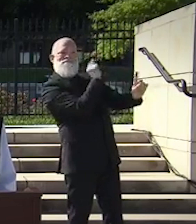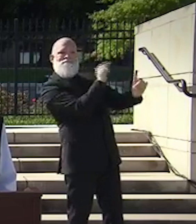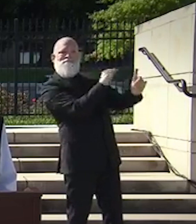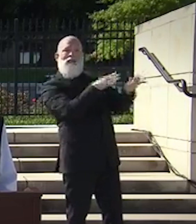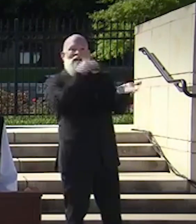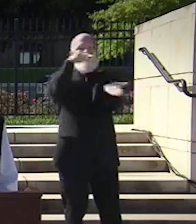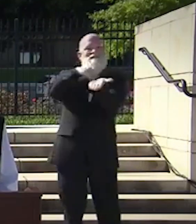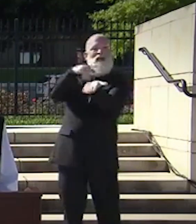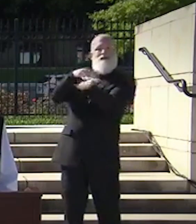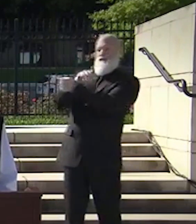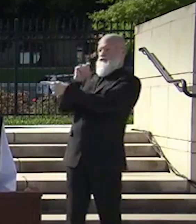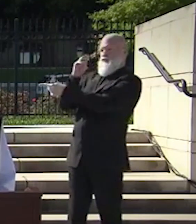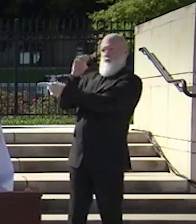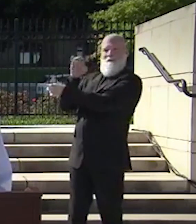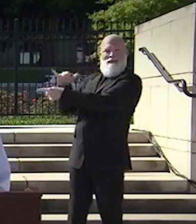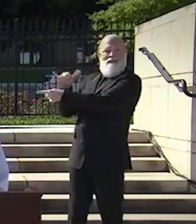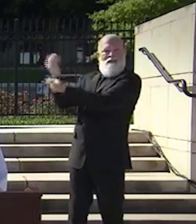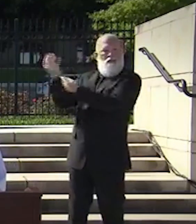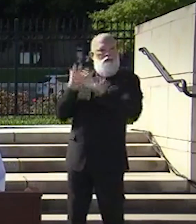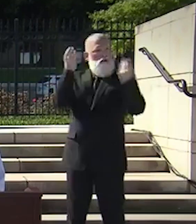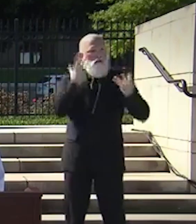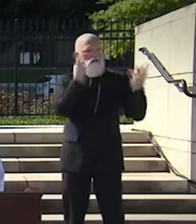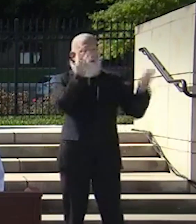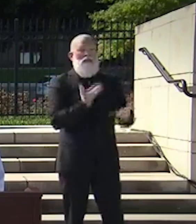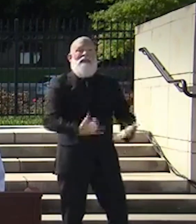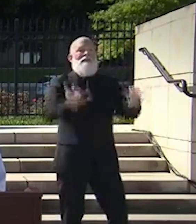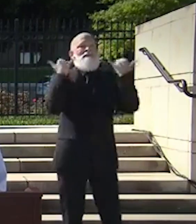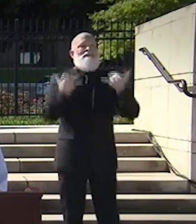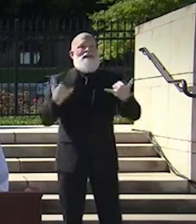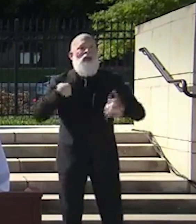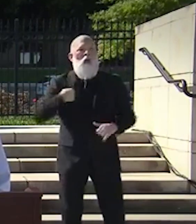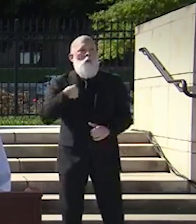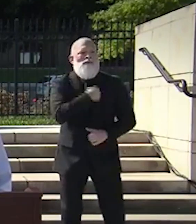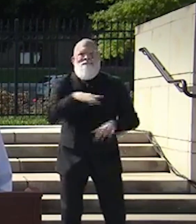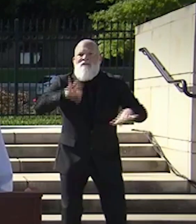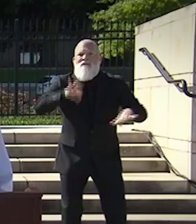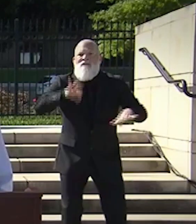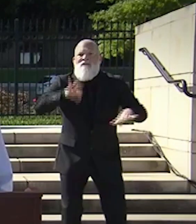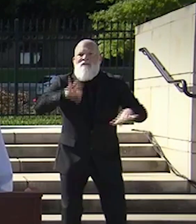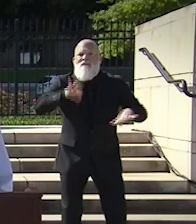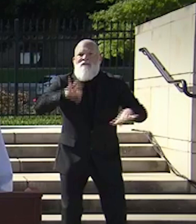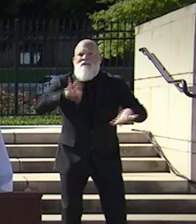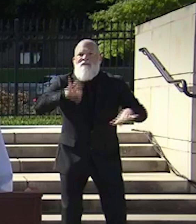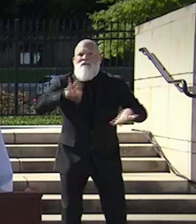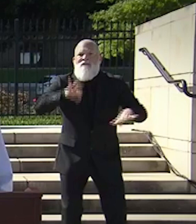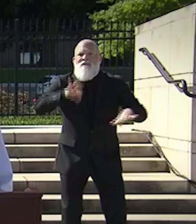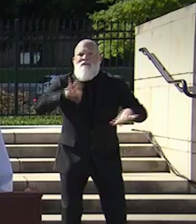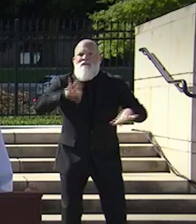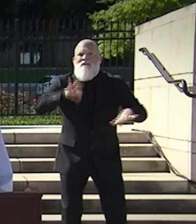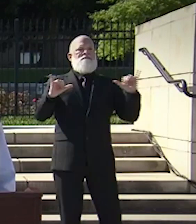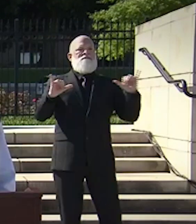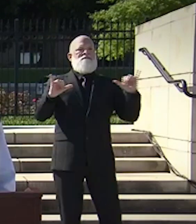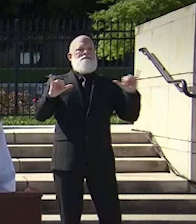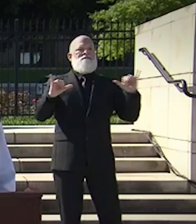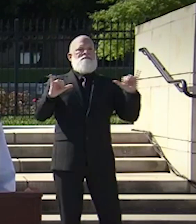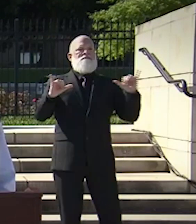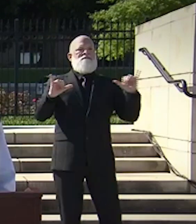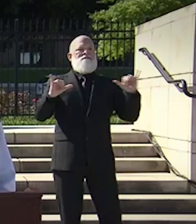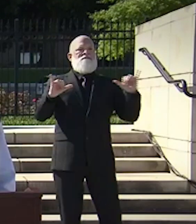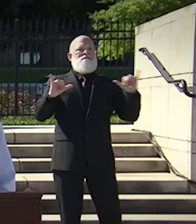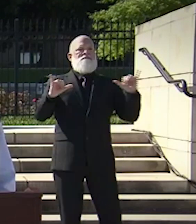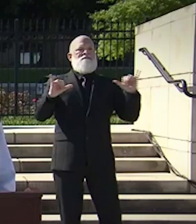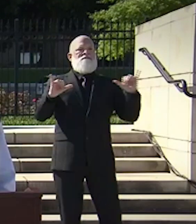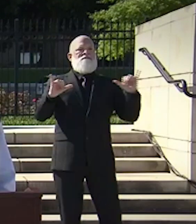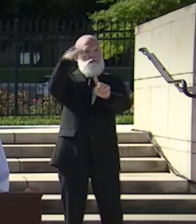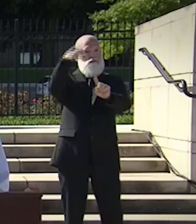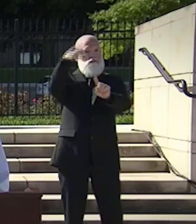Finding out that this virus is now transmitting before people see signs. So what we've been telling people from directives